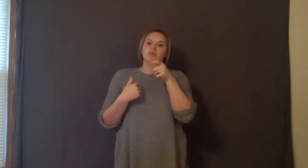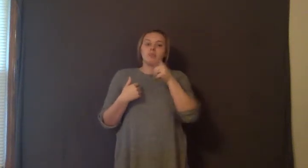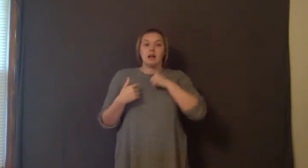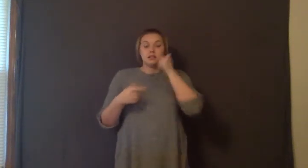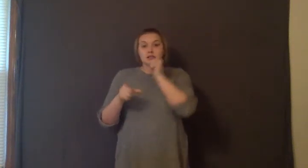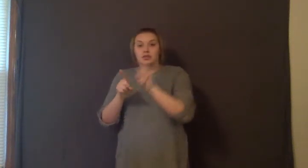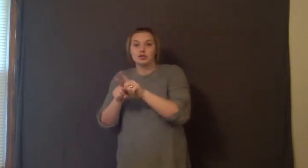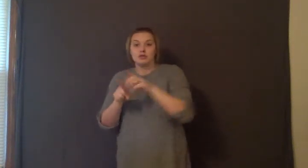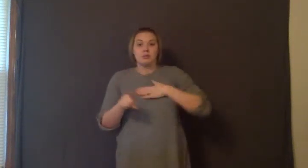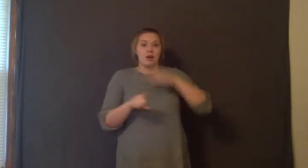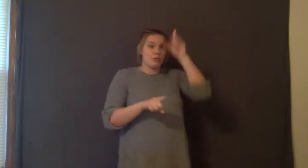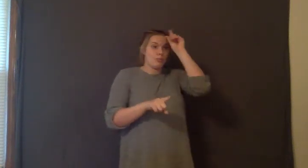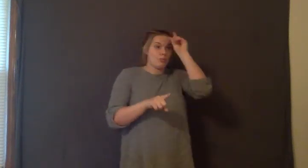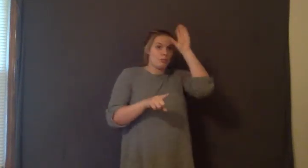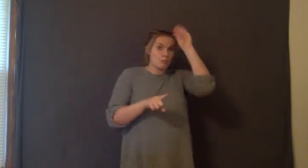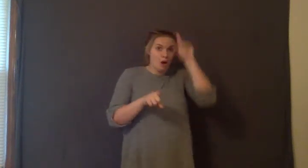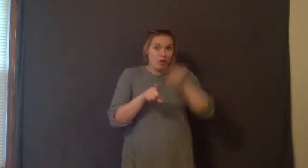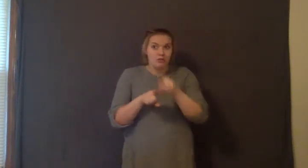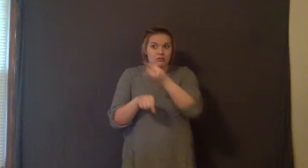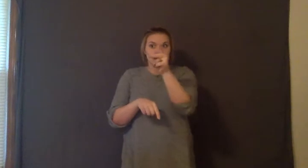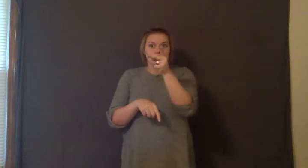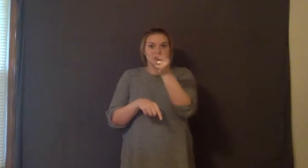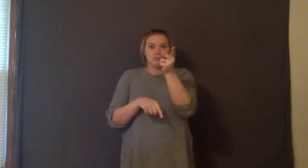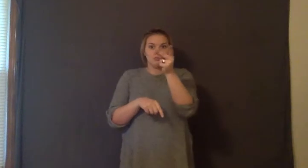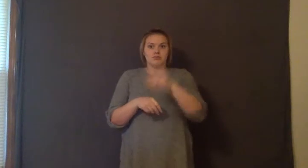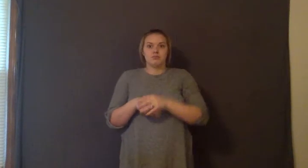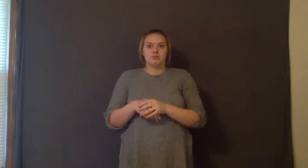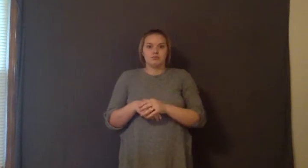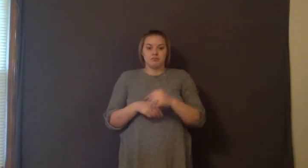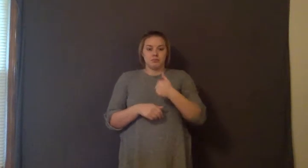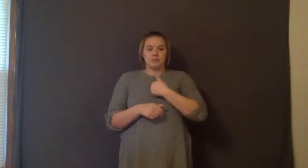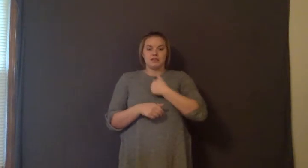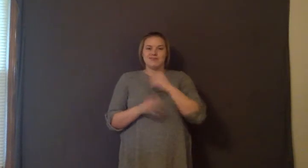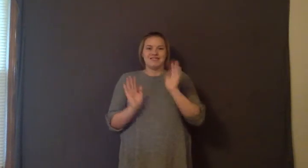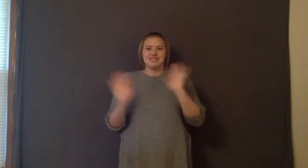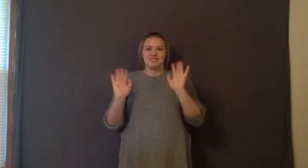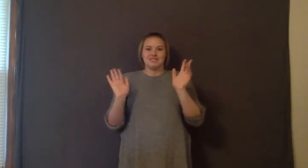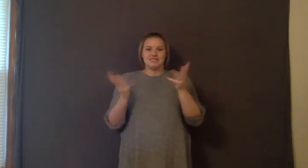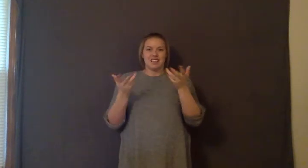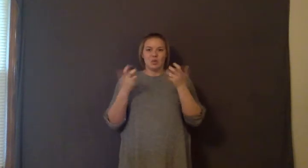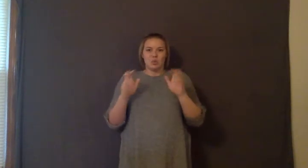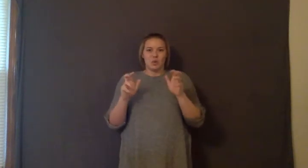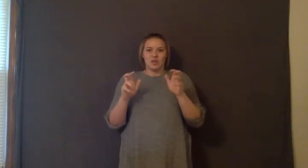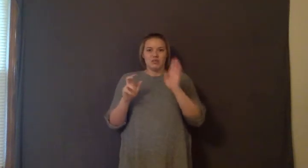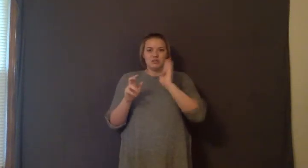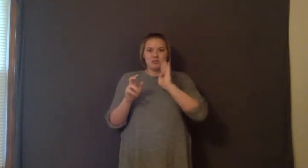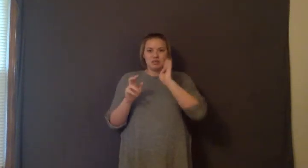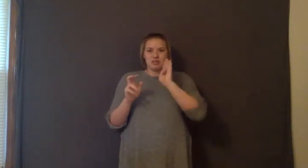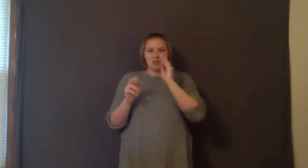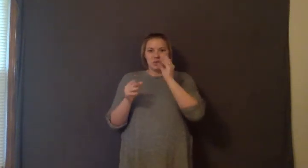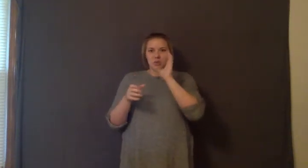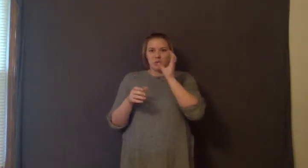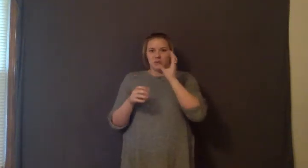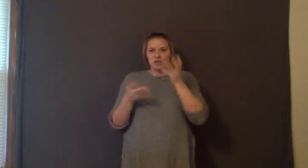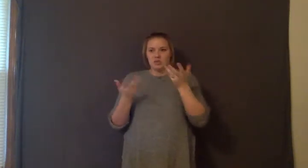me. I said, no, that's okay, y'all go ahead, I'm not going to have any beer. And my brother said, "Come on, we're doing this today. You always do what we do. I had some, your sister had some,